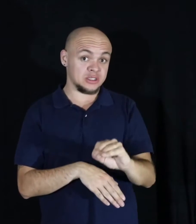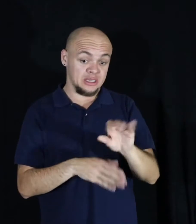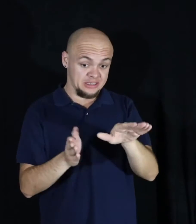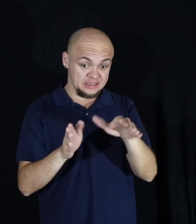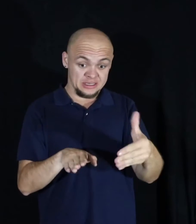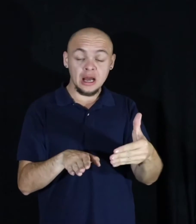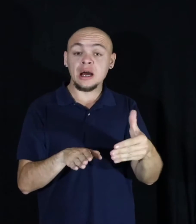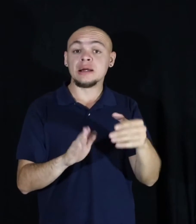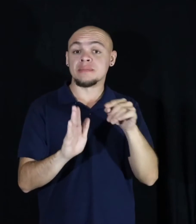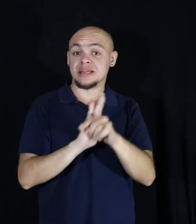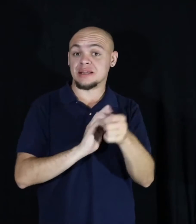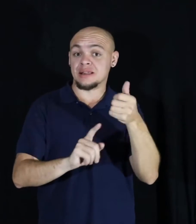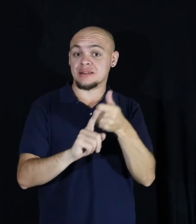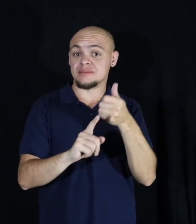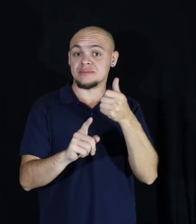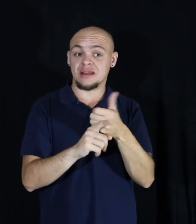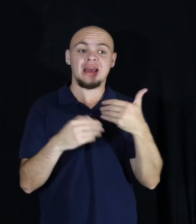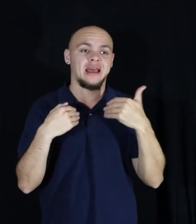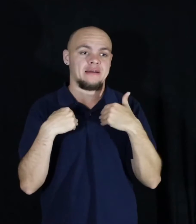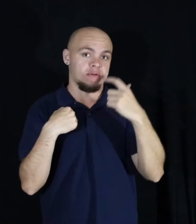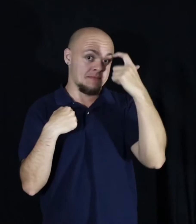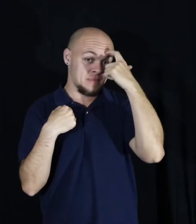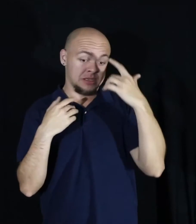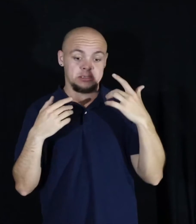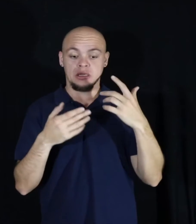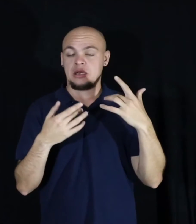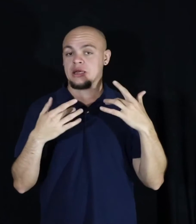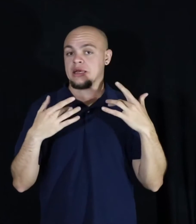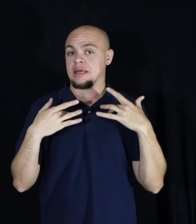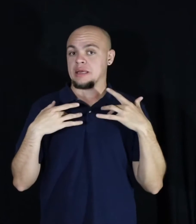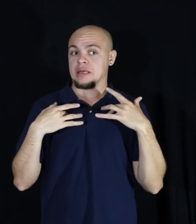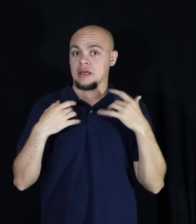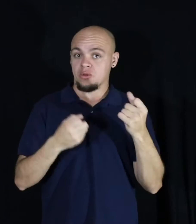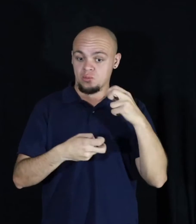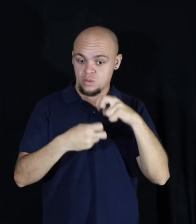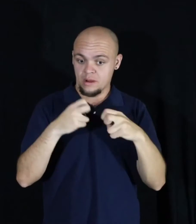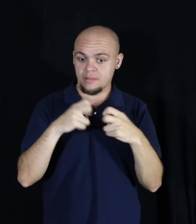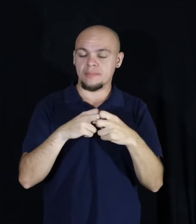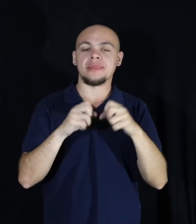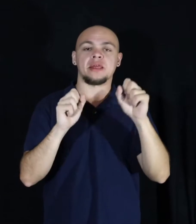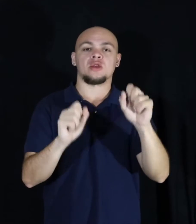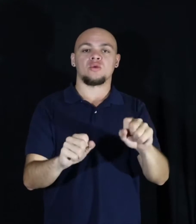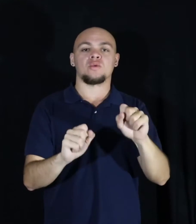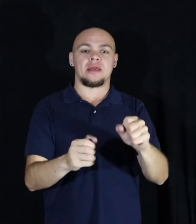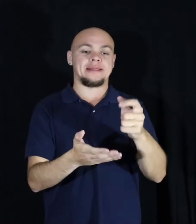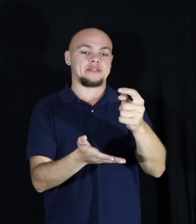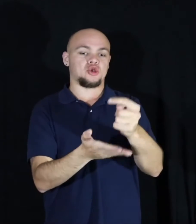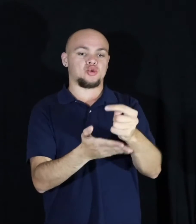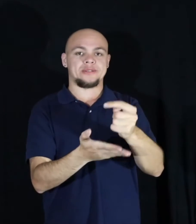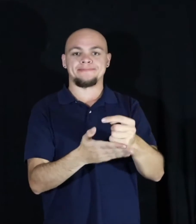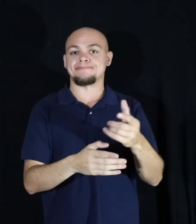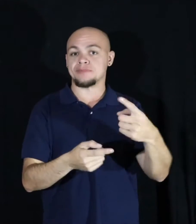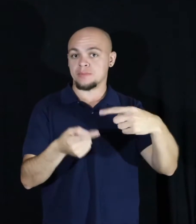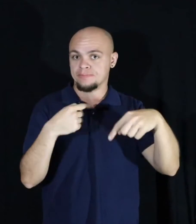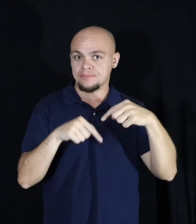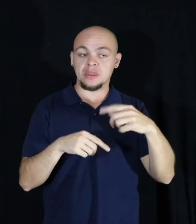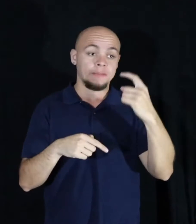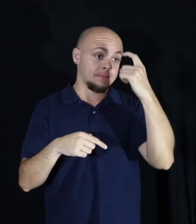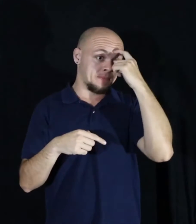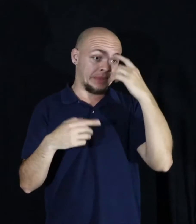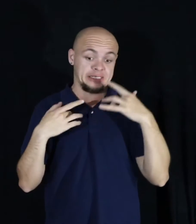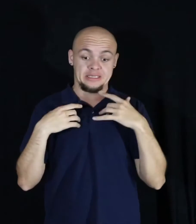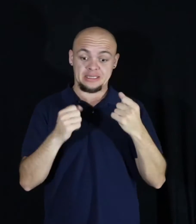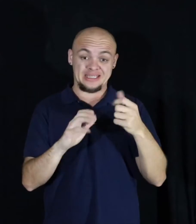by suicide have a treatable mental illness at their time of death. Let's backtrack a little bit. No mental illness can kill